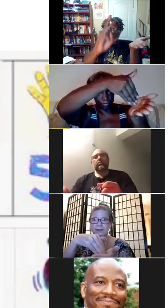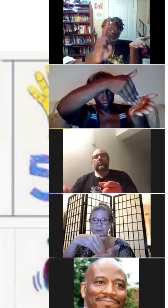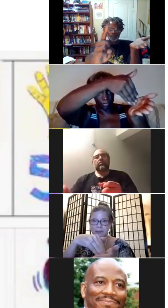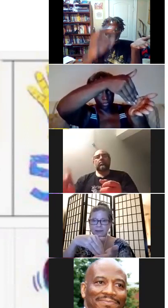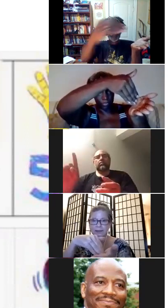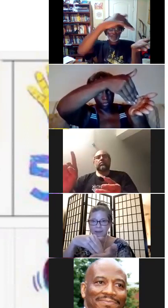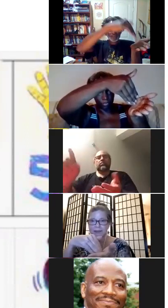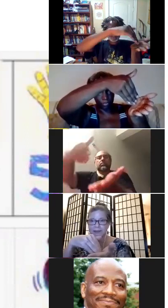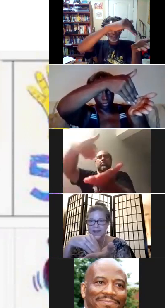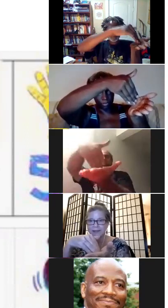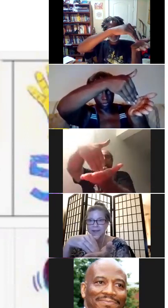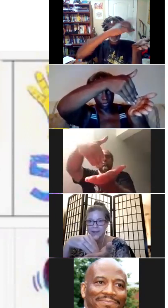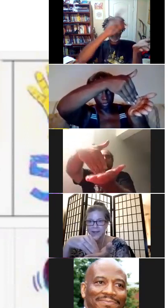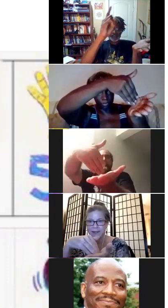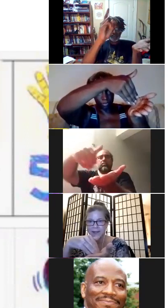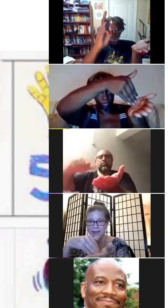1,000.